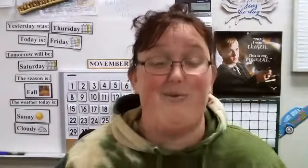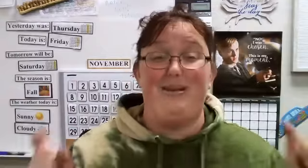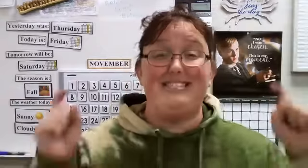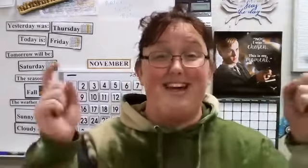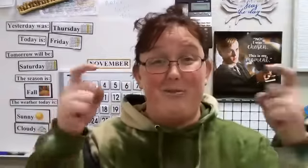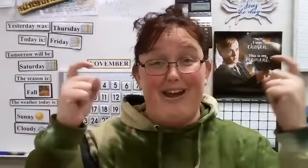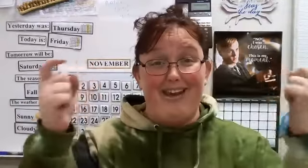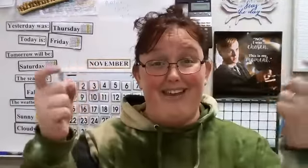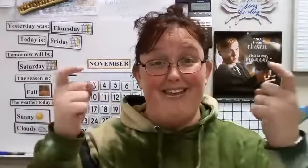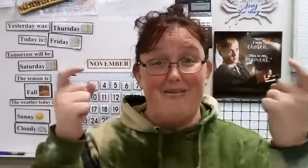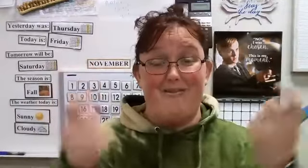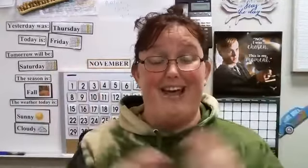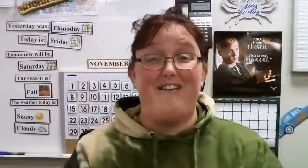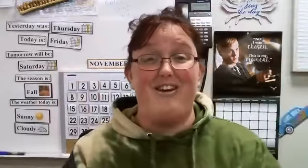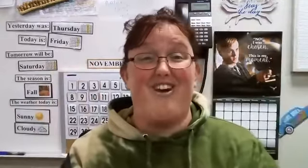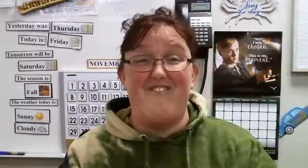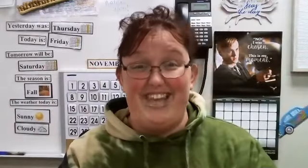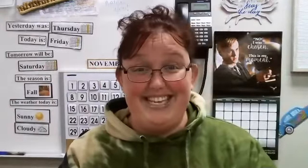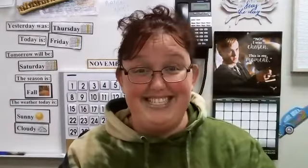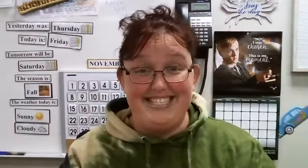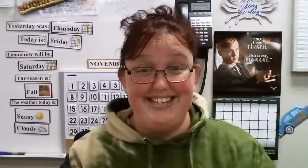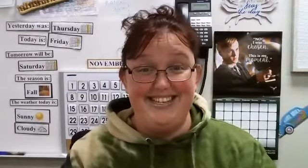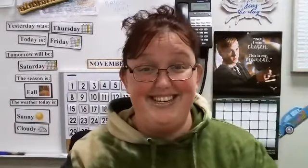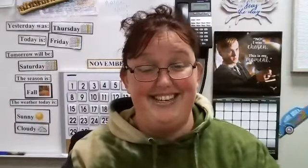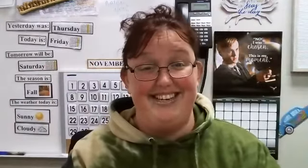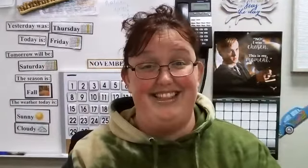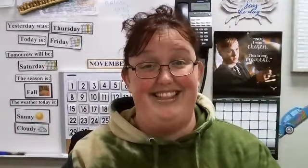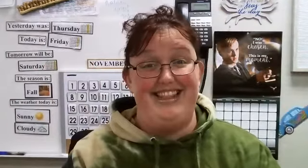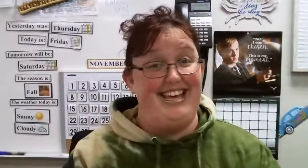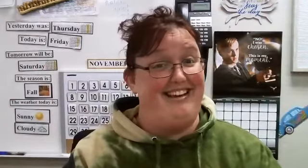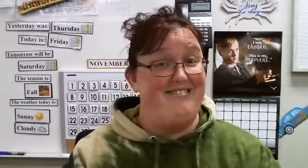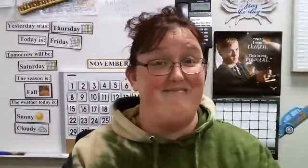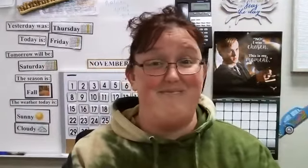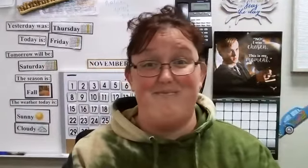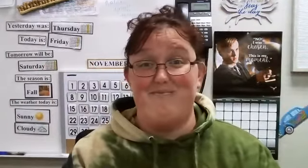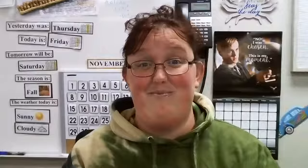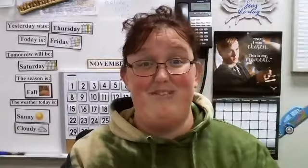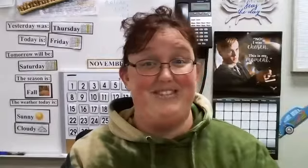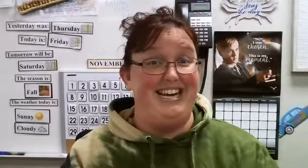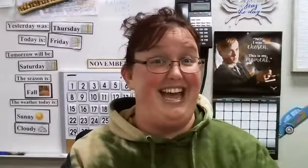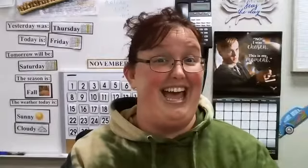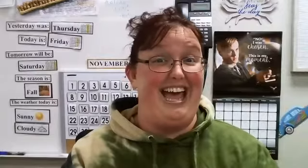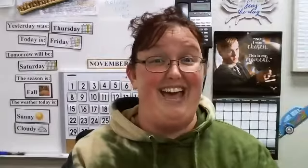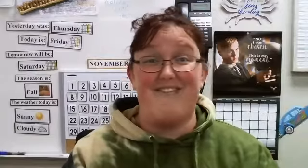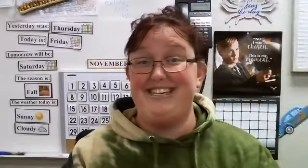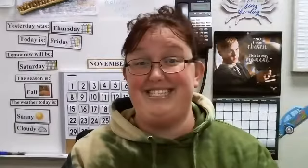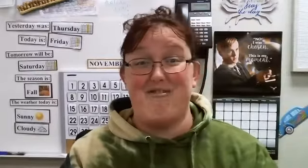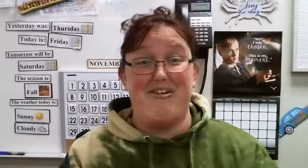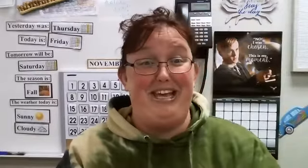would be celebrating by having our feast that we've done every single